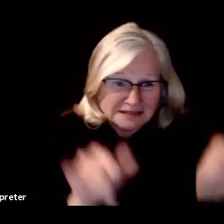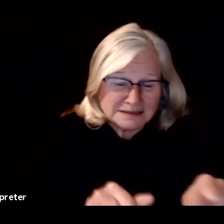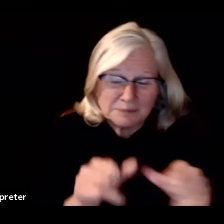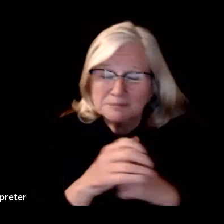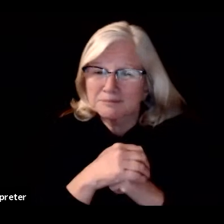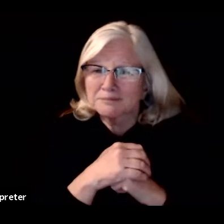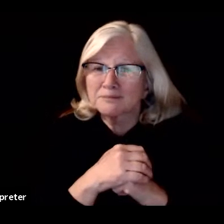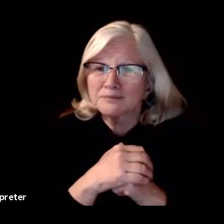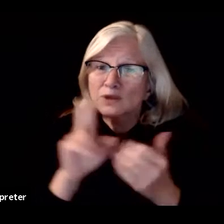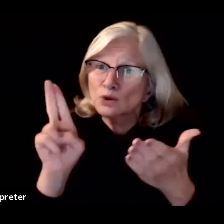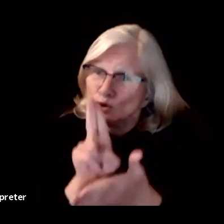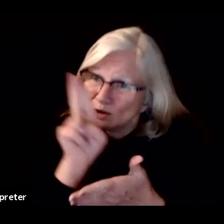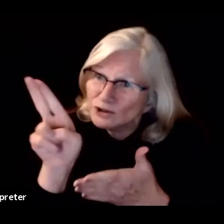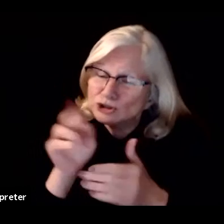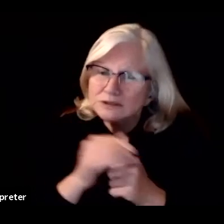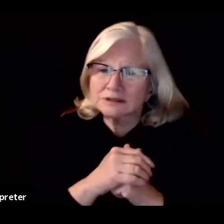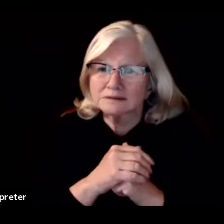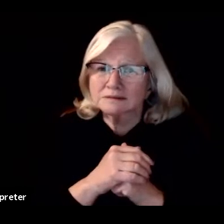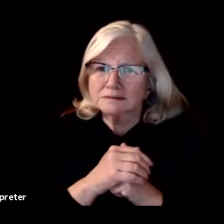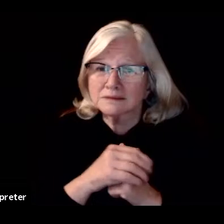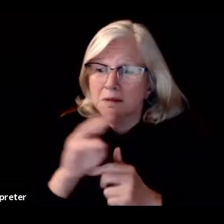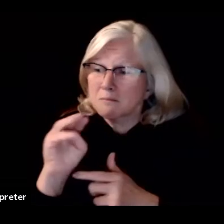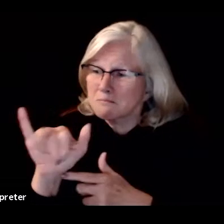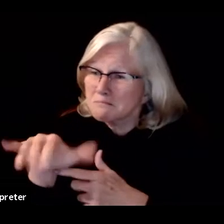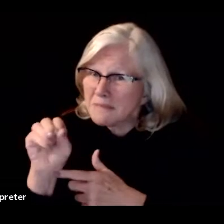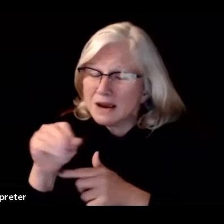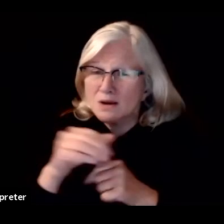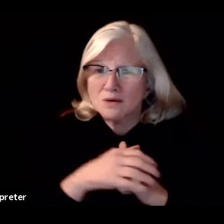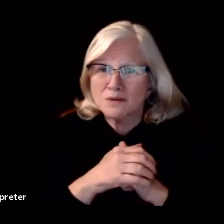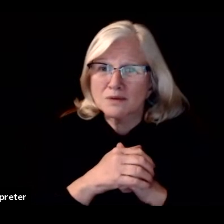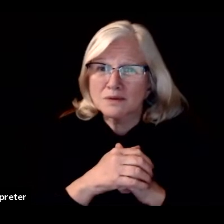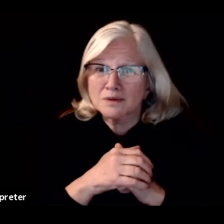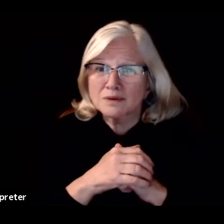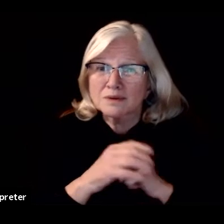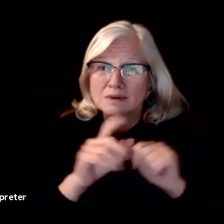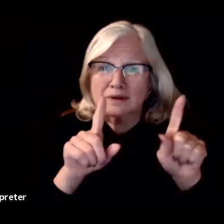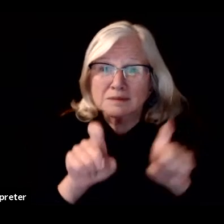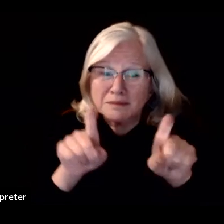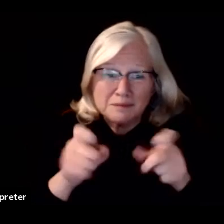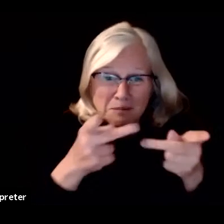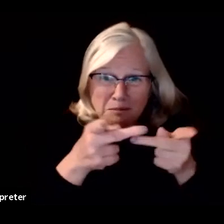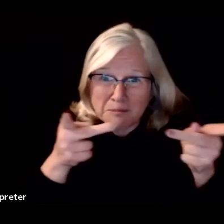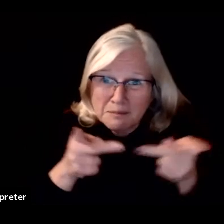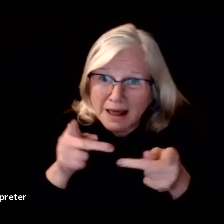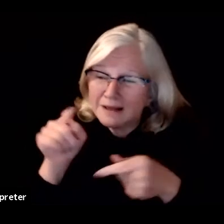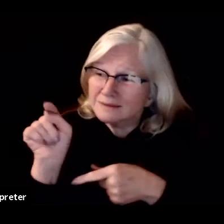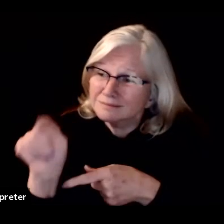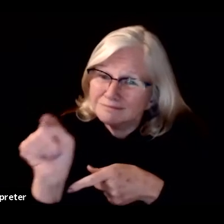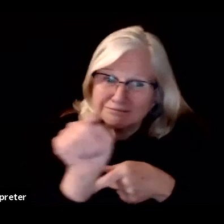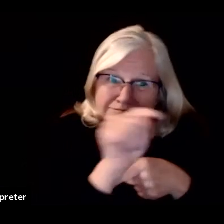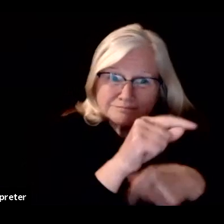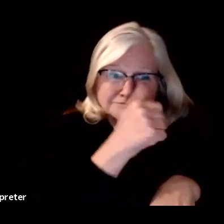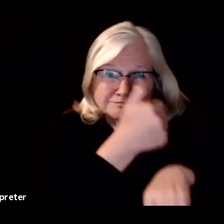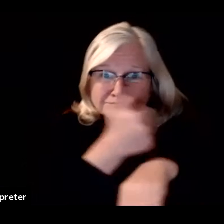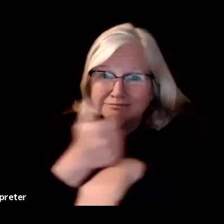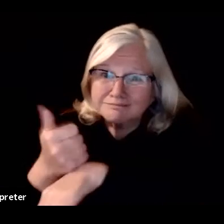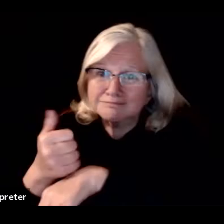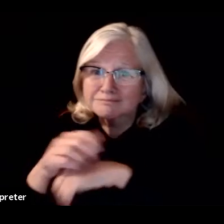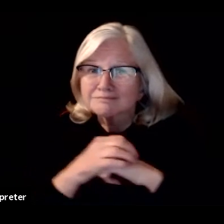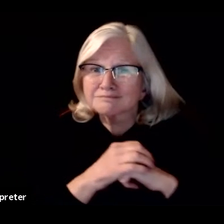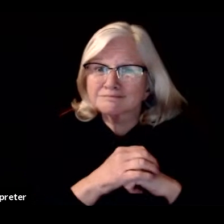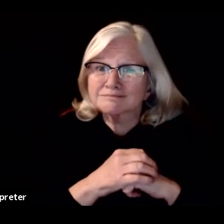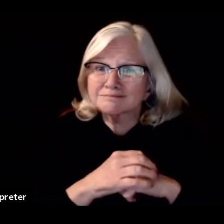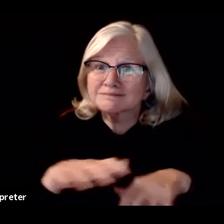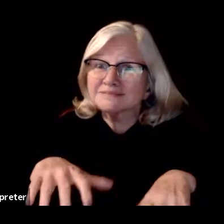site, holding community testing events in people's neighborhoods. We've emphasized that testing is open to anyone, even those who